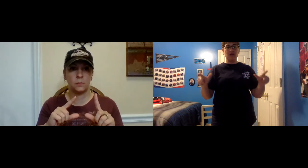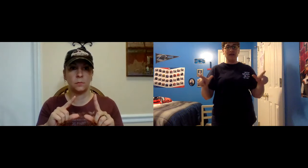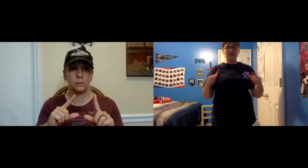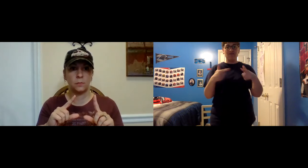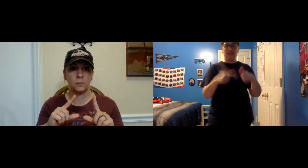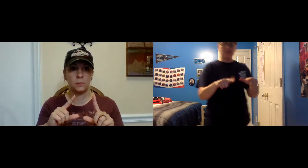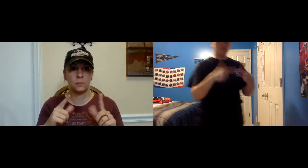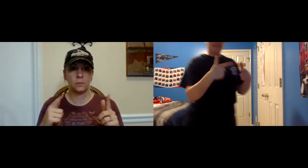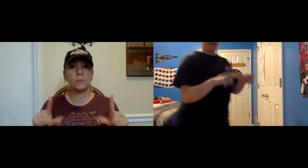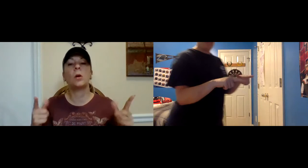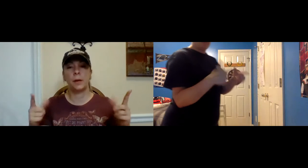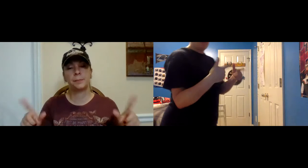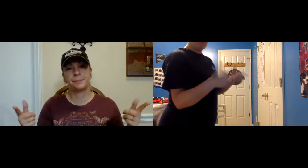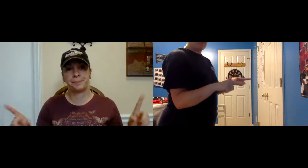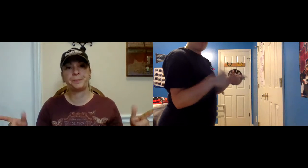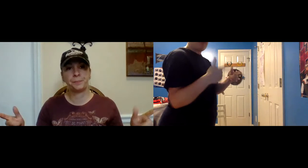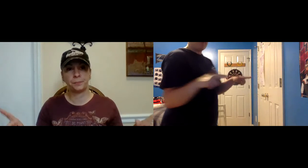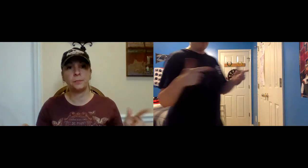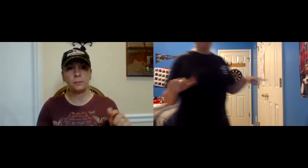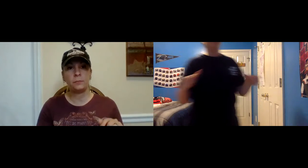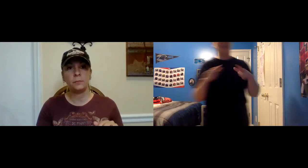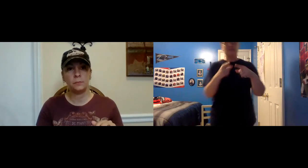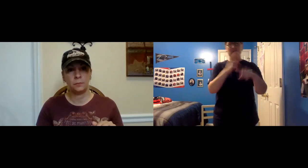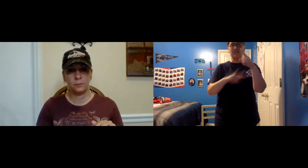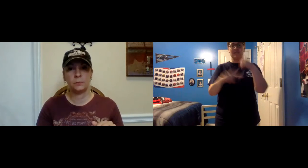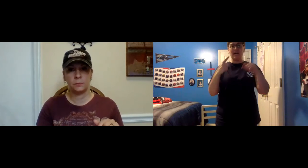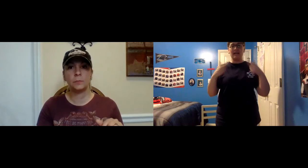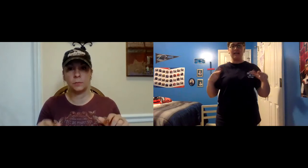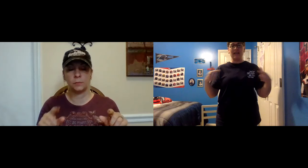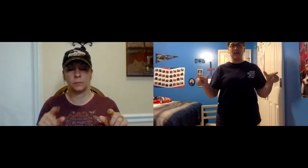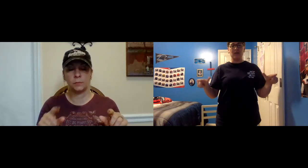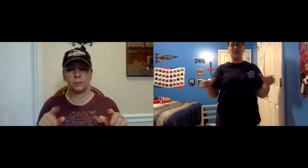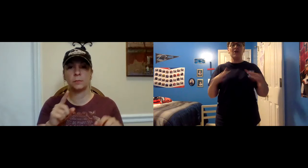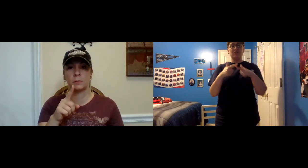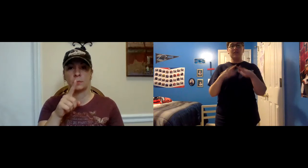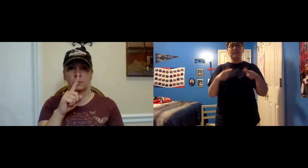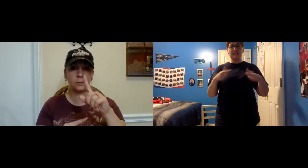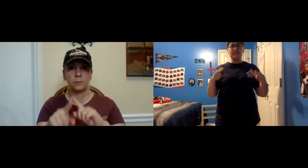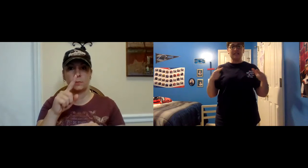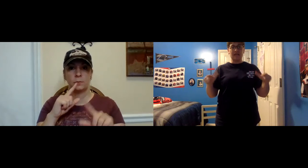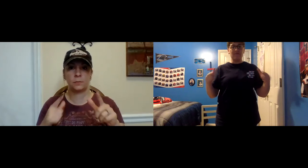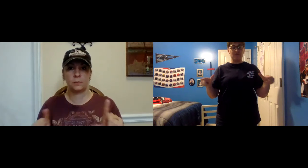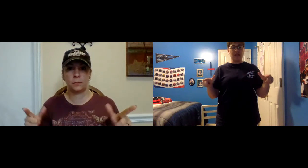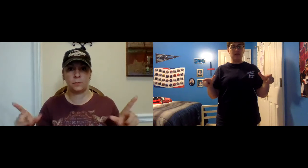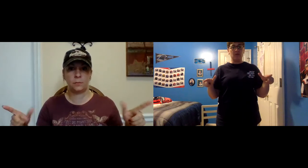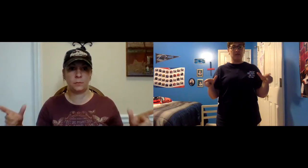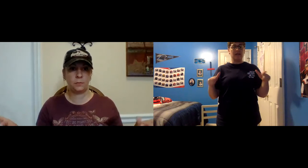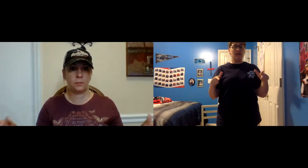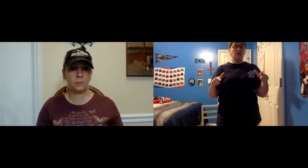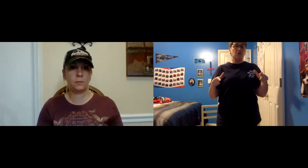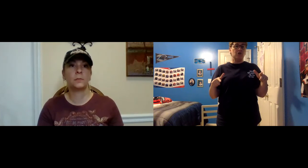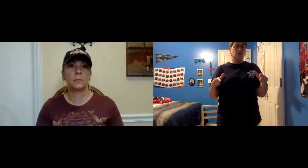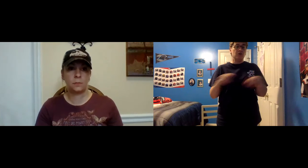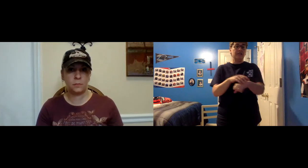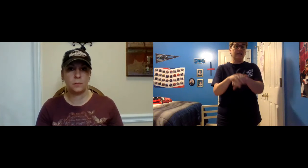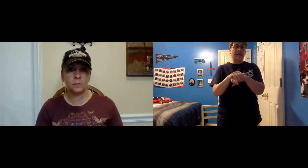and you kind of flicker, like it's almost like you're flipping them. Yeah, so sign and language. So this is the sign for language, like,